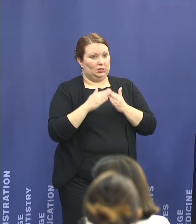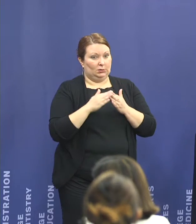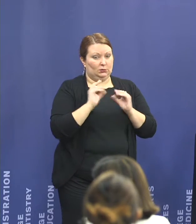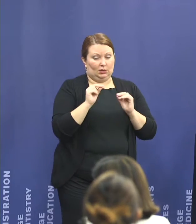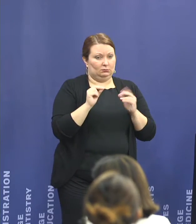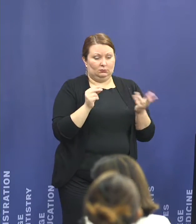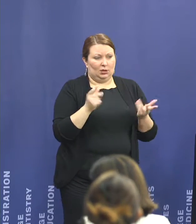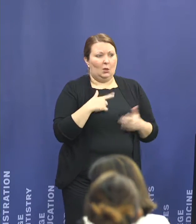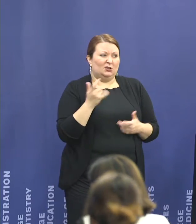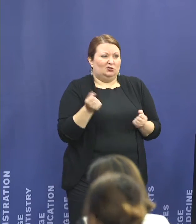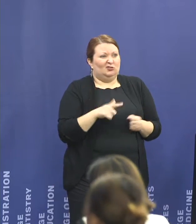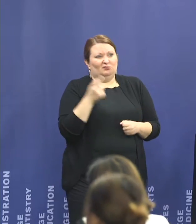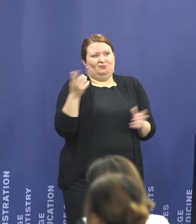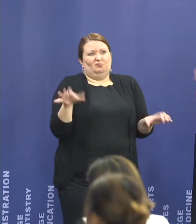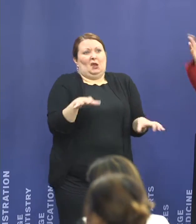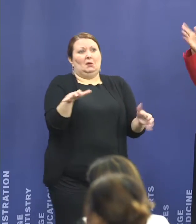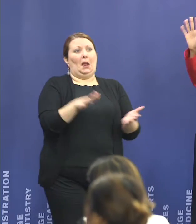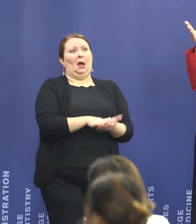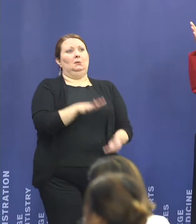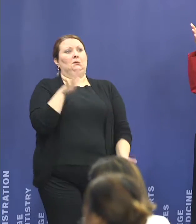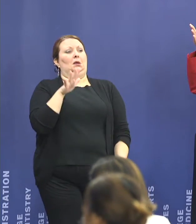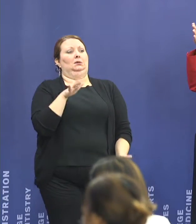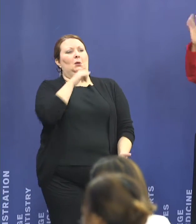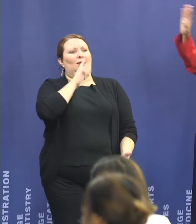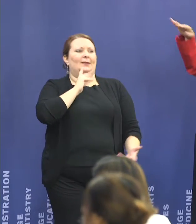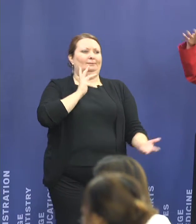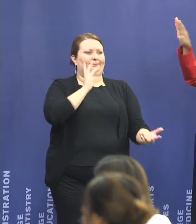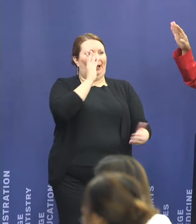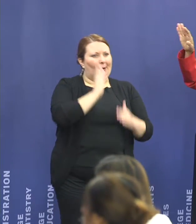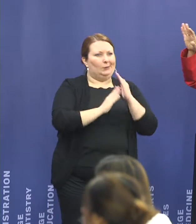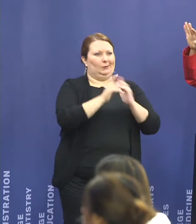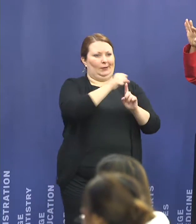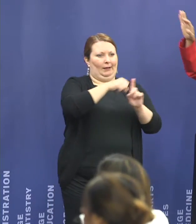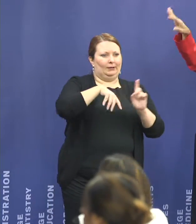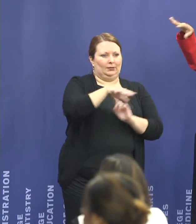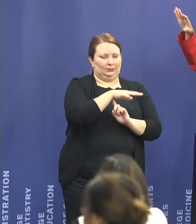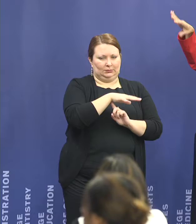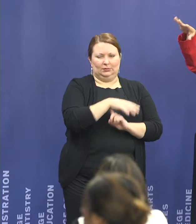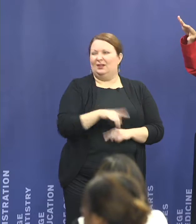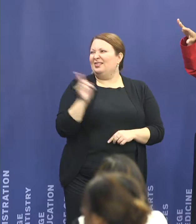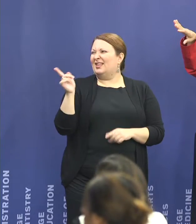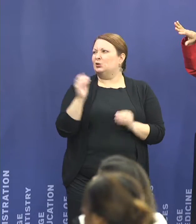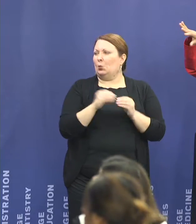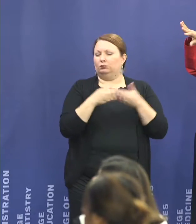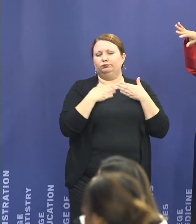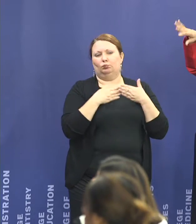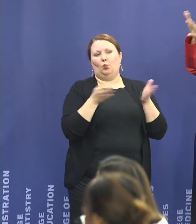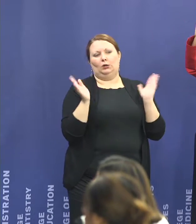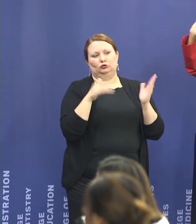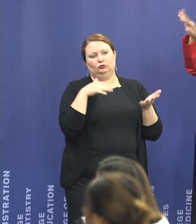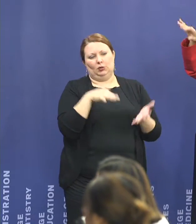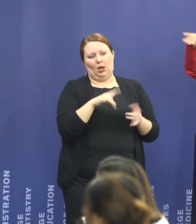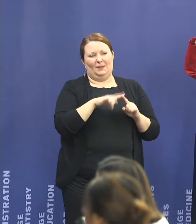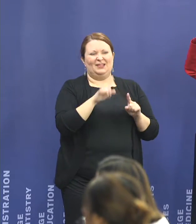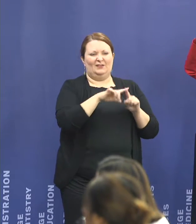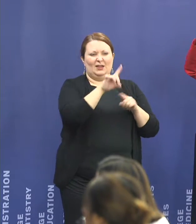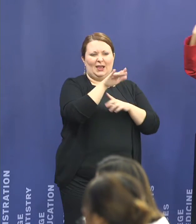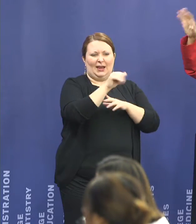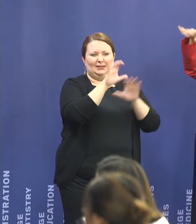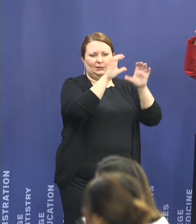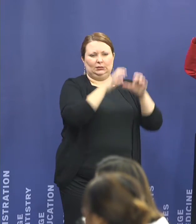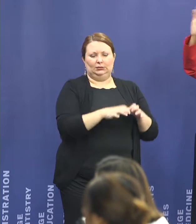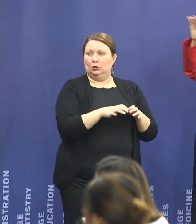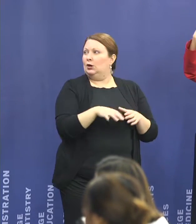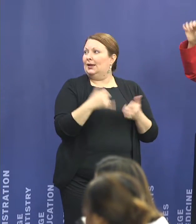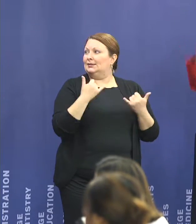done in the abstract. So this is part of a larger study I'm not gonna mention, but just some of the data sources that I'm looking at is existing